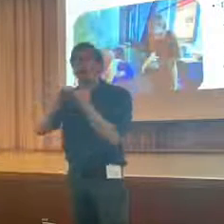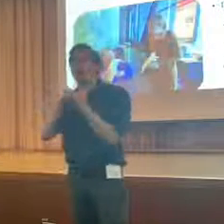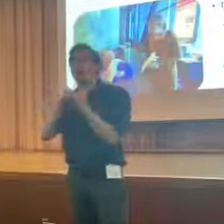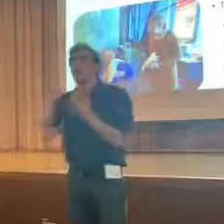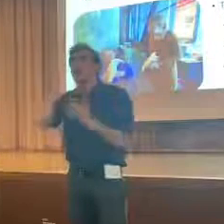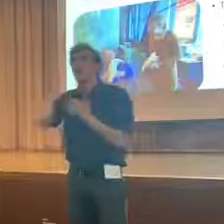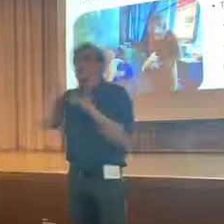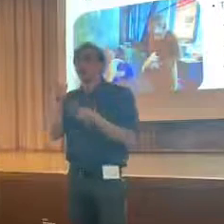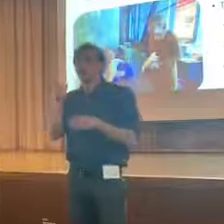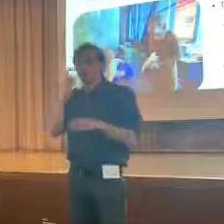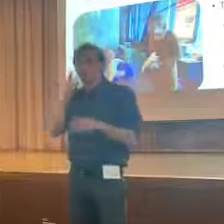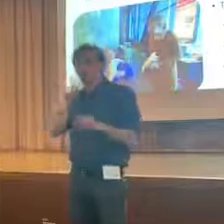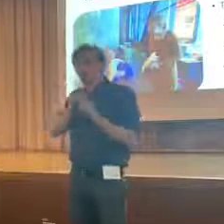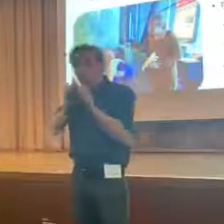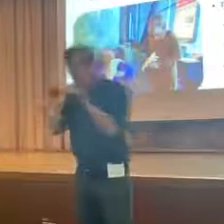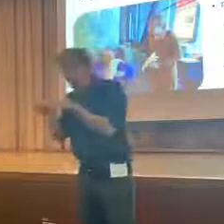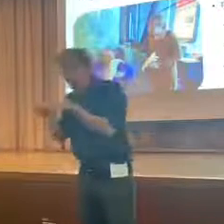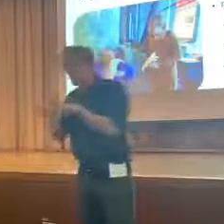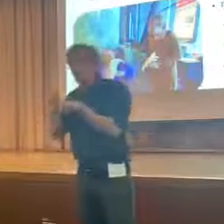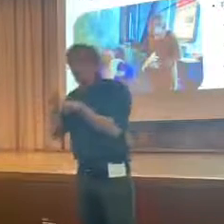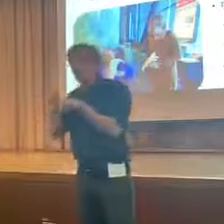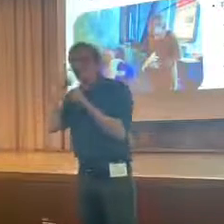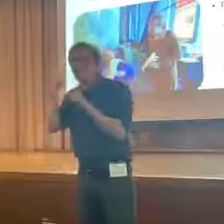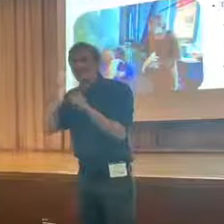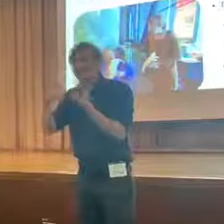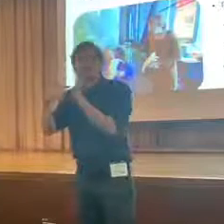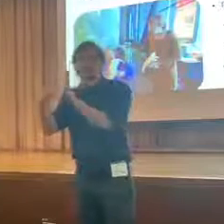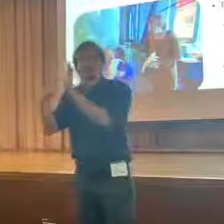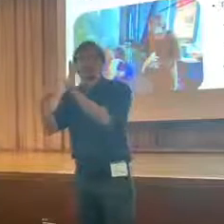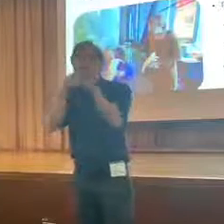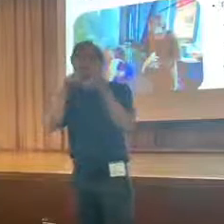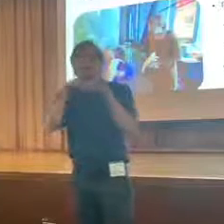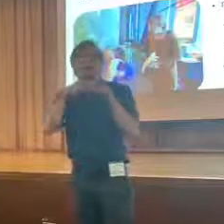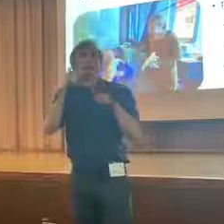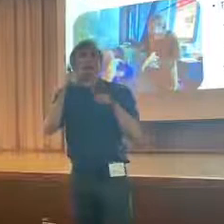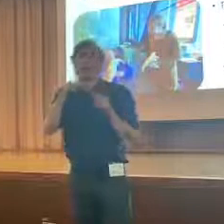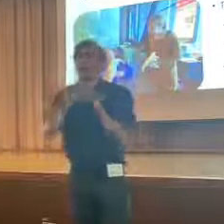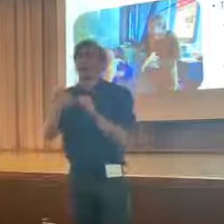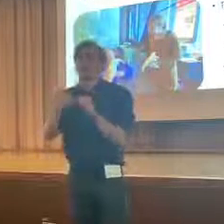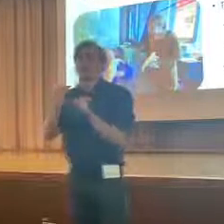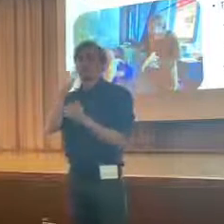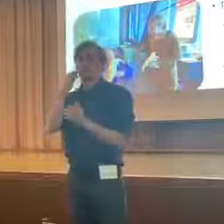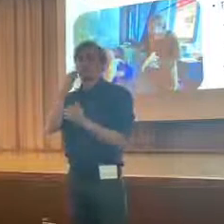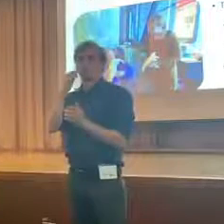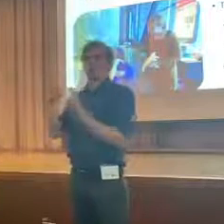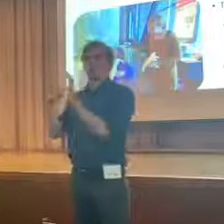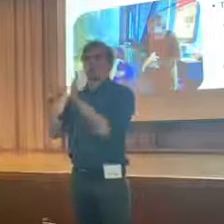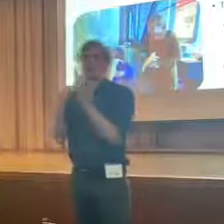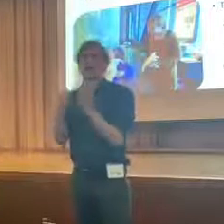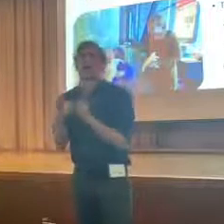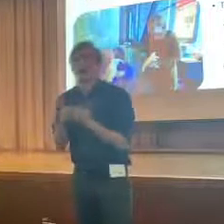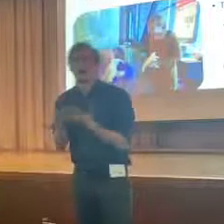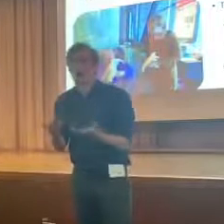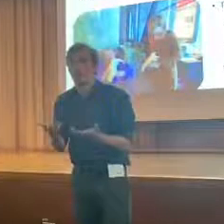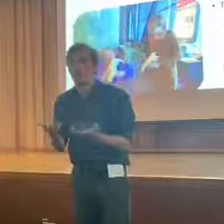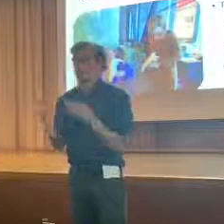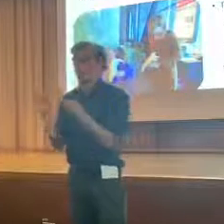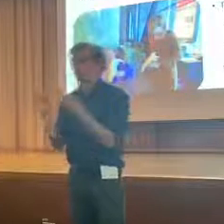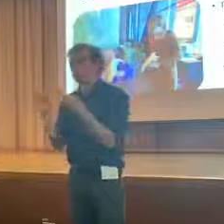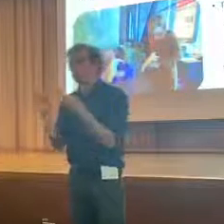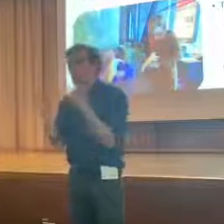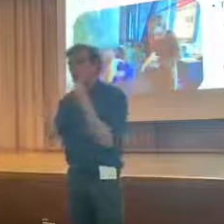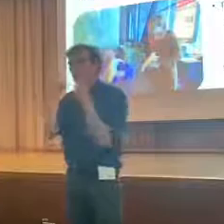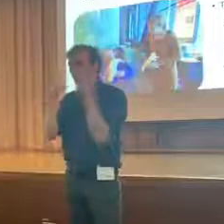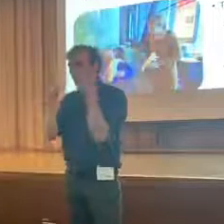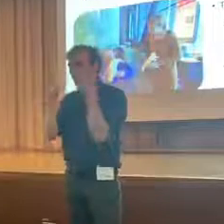the same way. So realize that you are about to embark upon something that is much